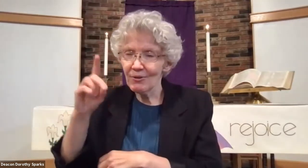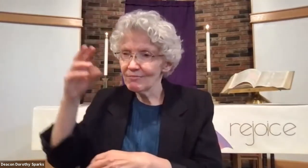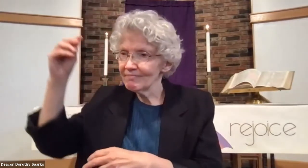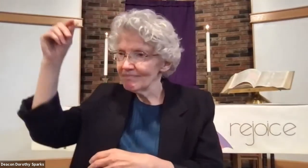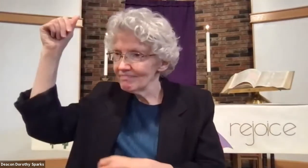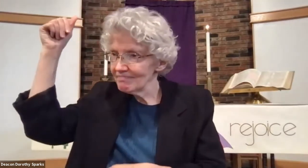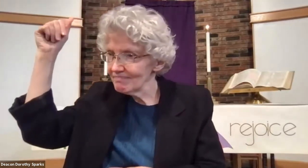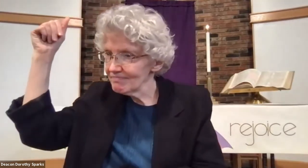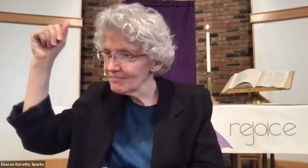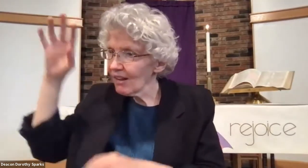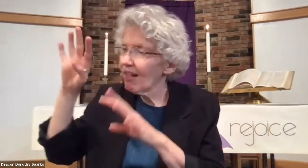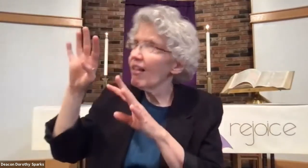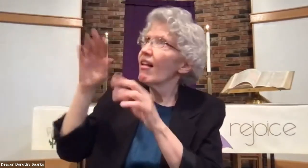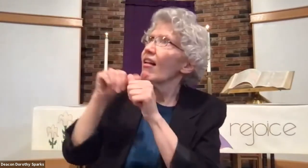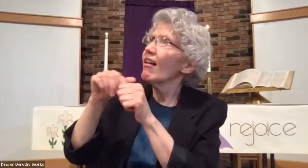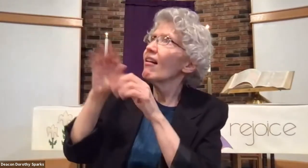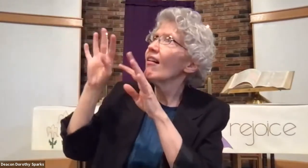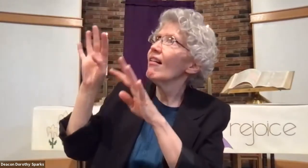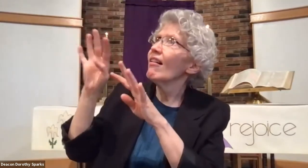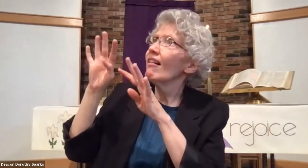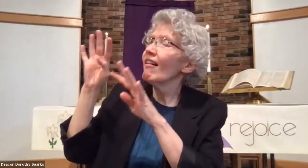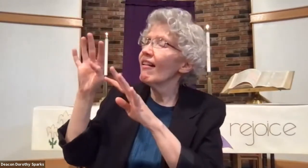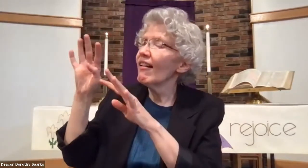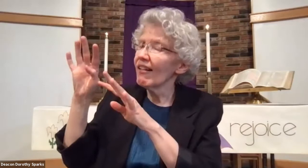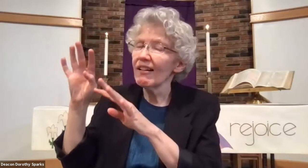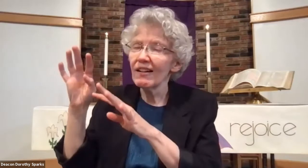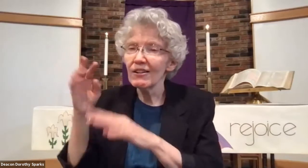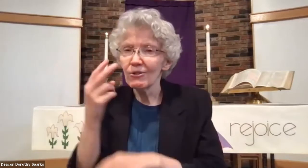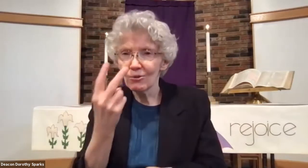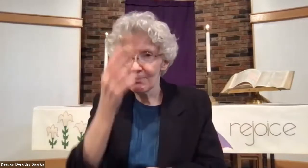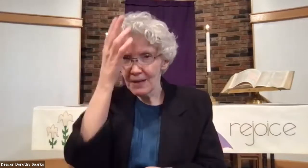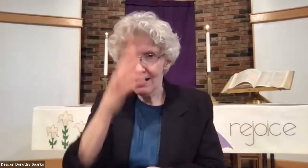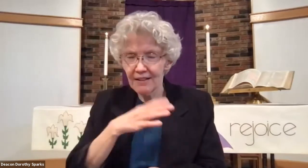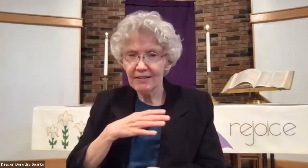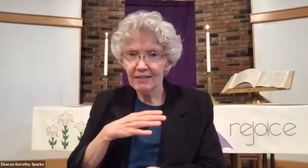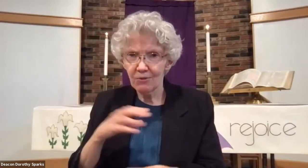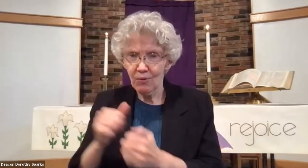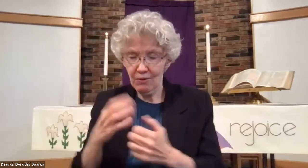could not see him, but as he went up, they kept looking in the sky.